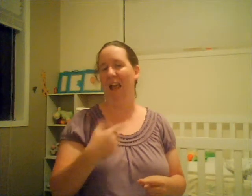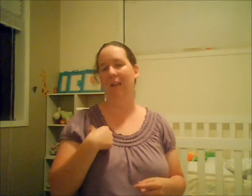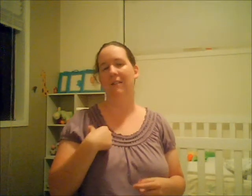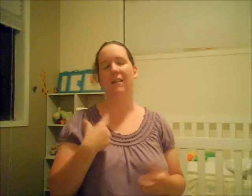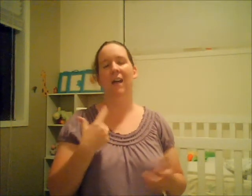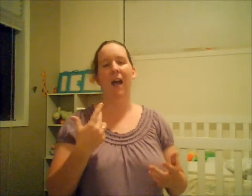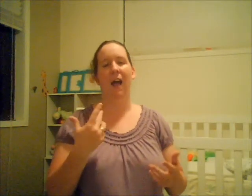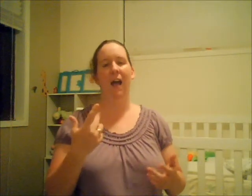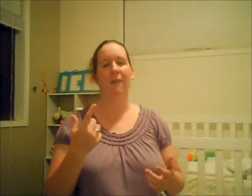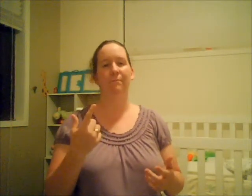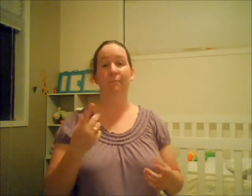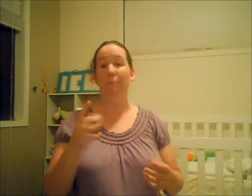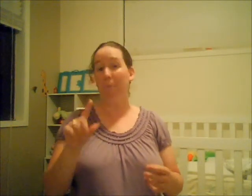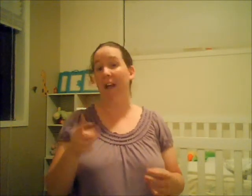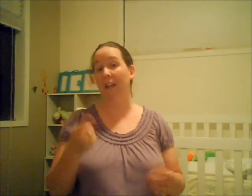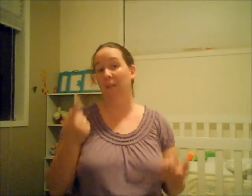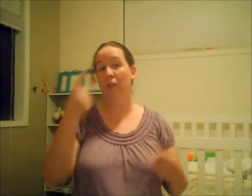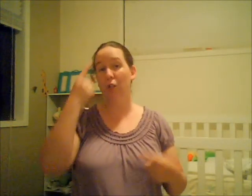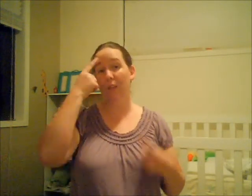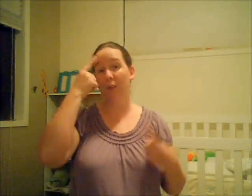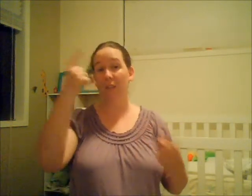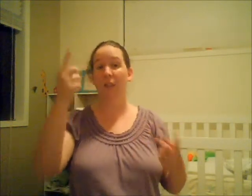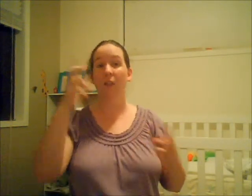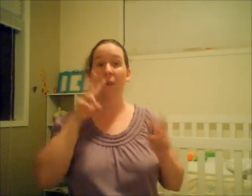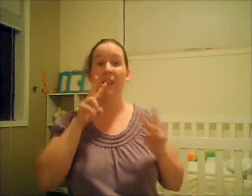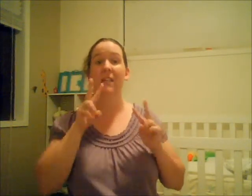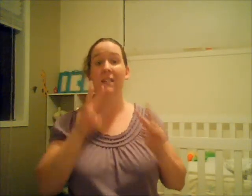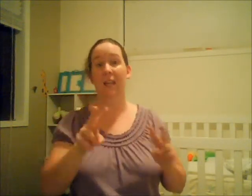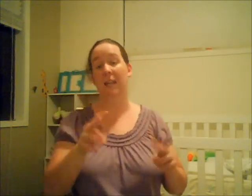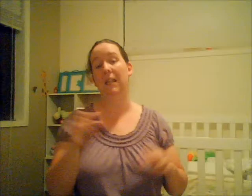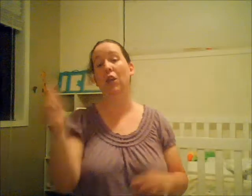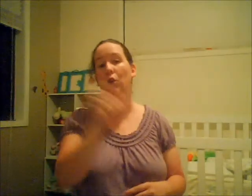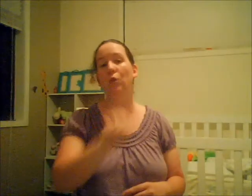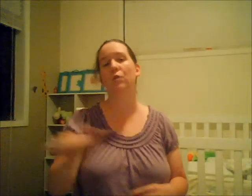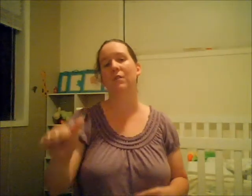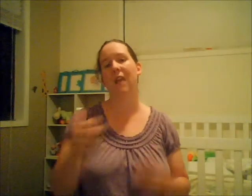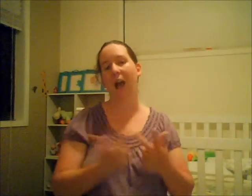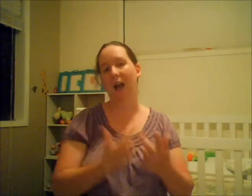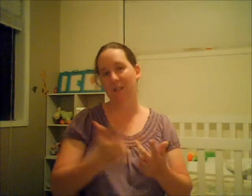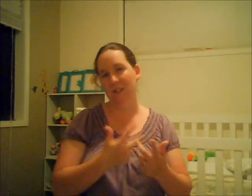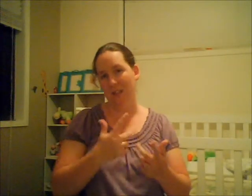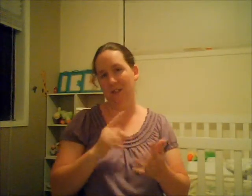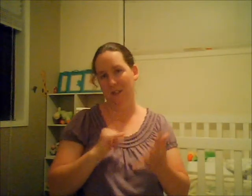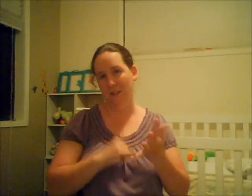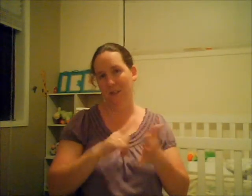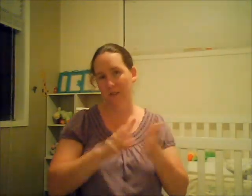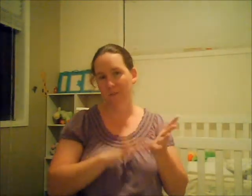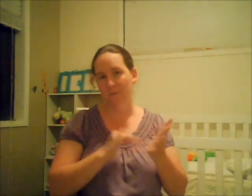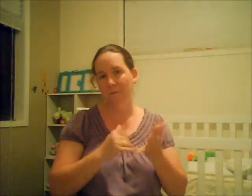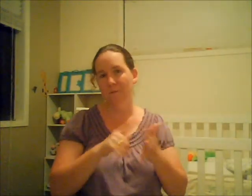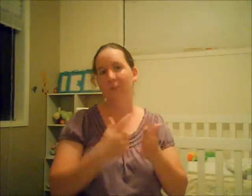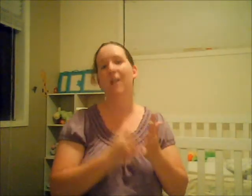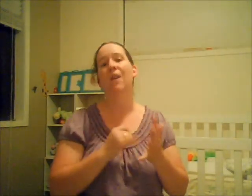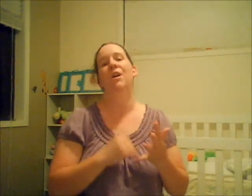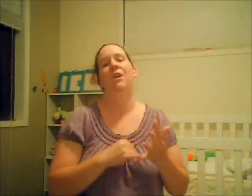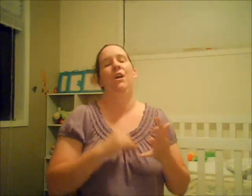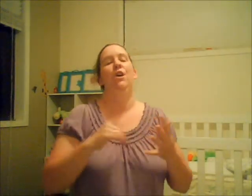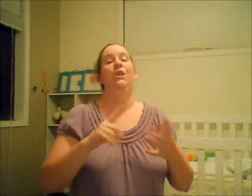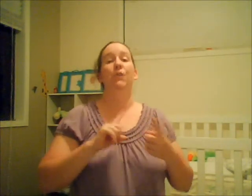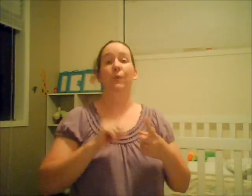and partly because they think the way they see, and they use their other senses to be